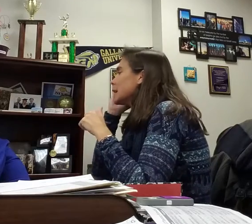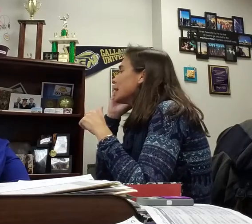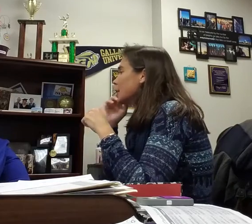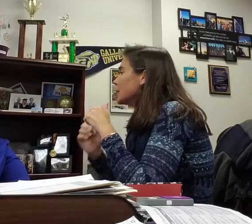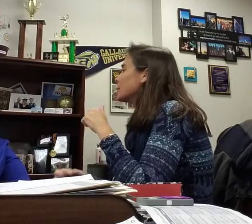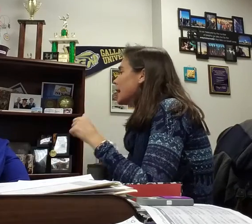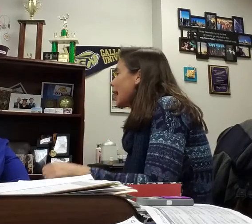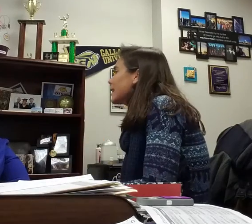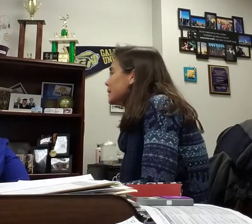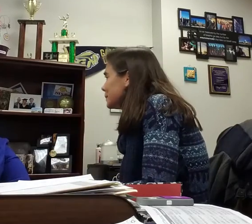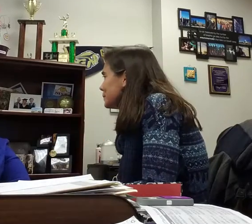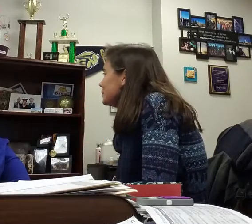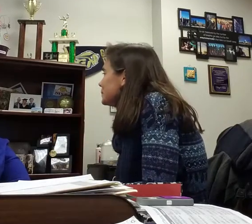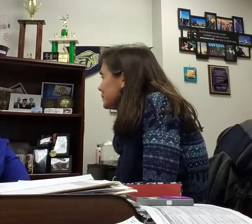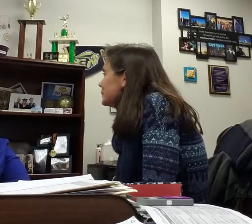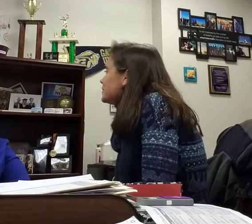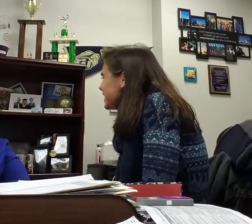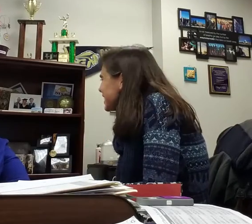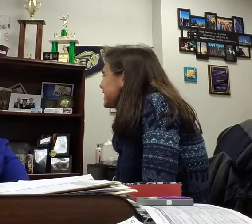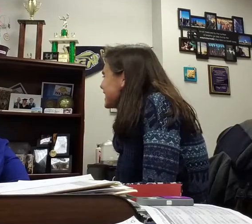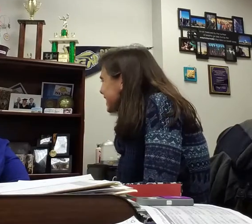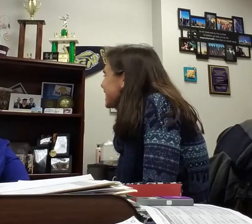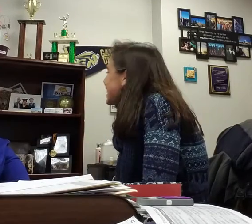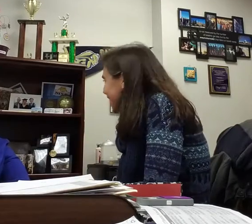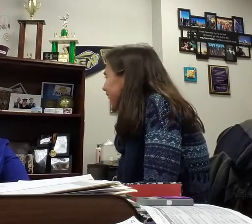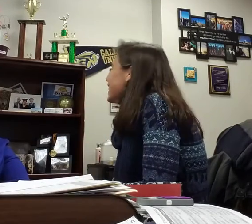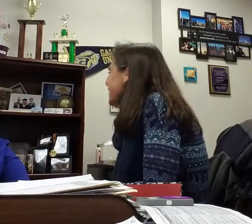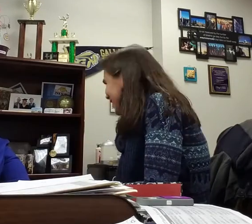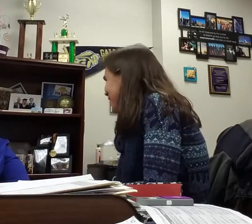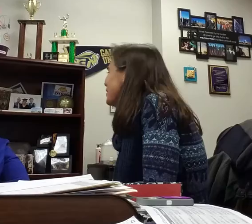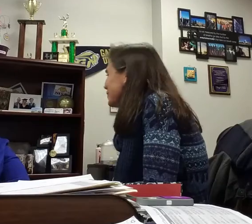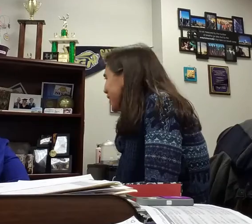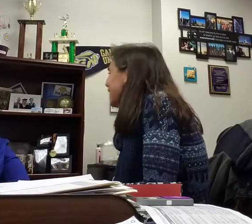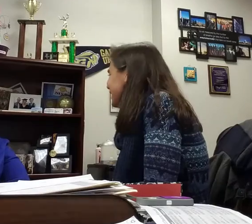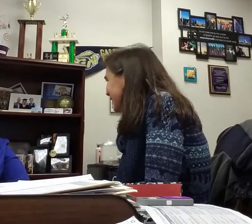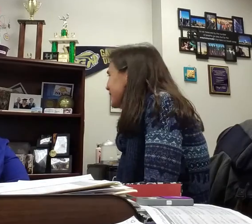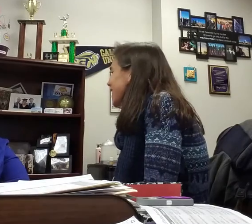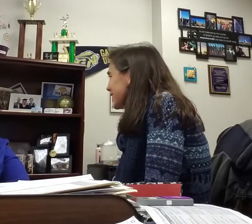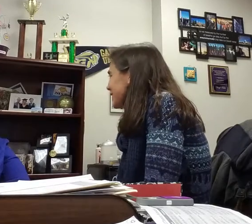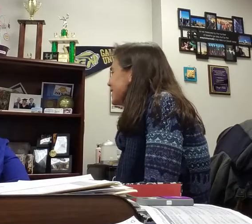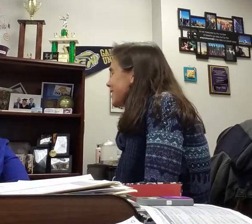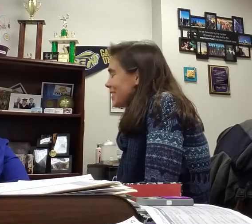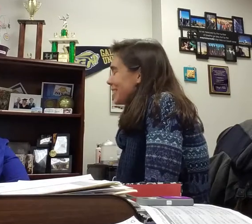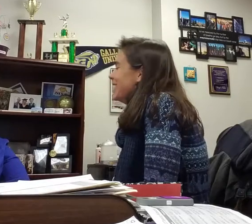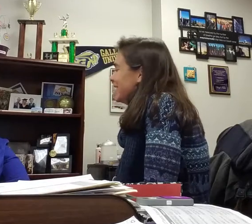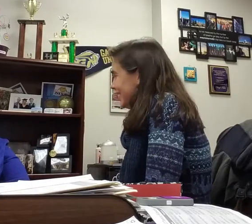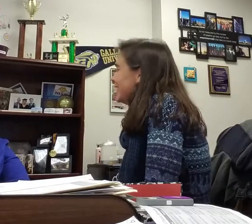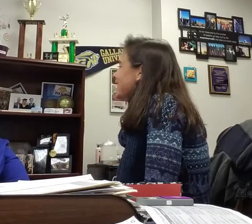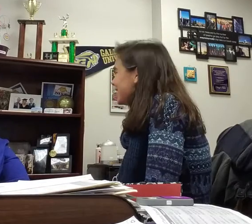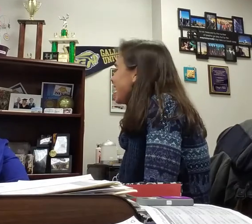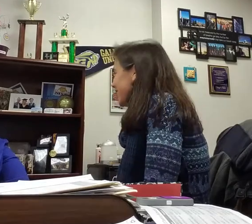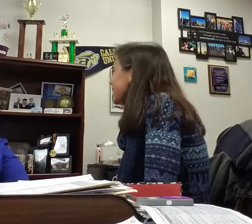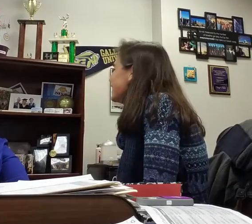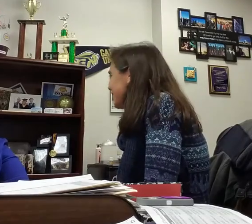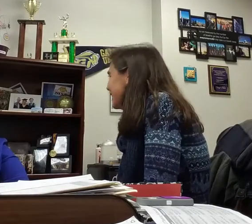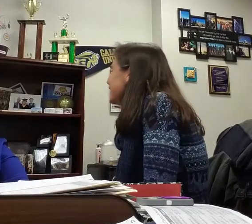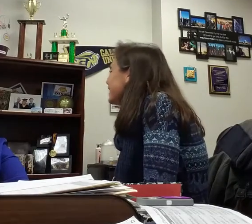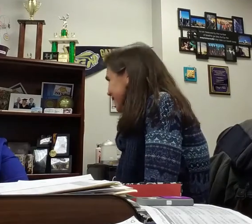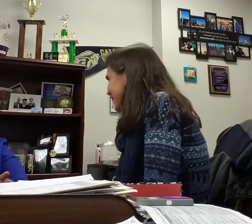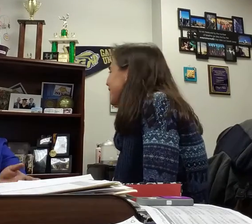I was thinking, I did Rory, and I was like, well, should I do? I didn't know whether I needed to do that or not. So I just kind of spelled the name because I know they had the picture. Yeah.